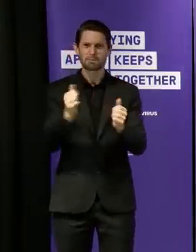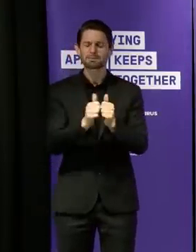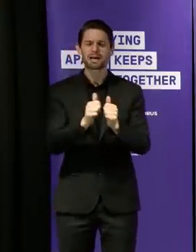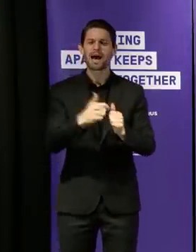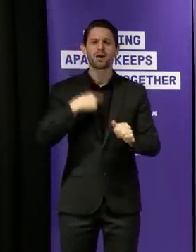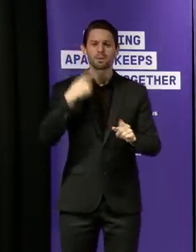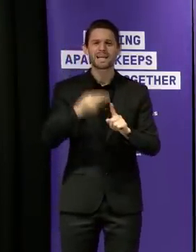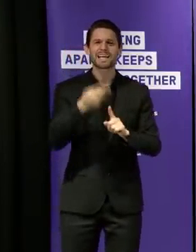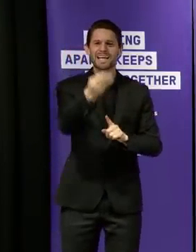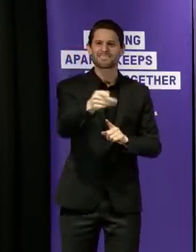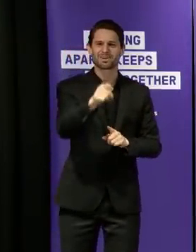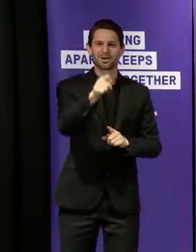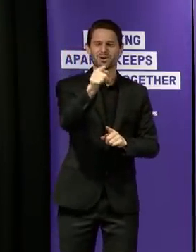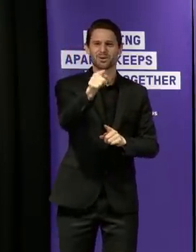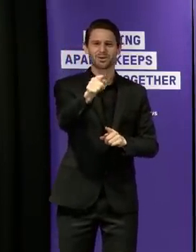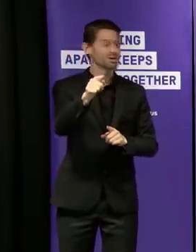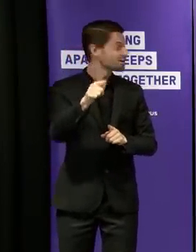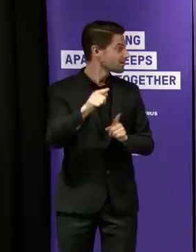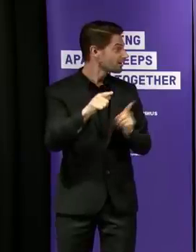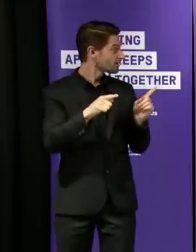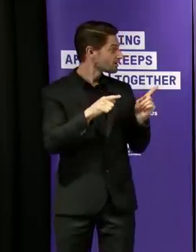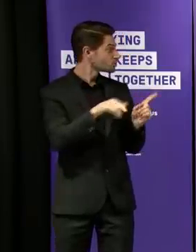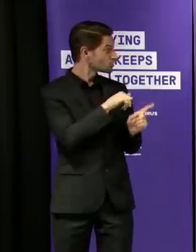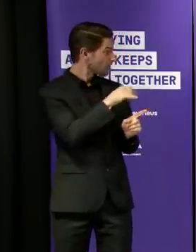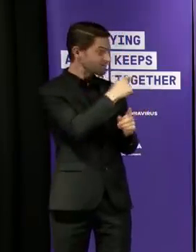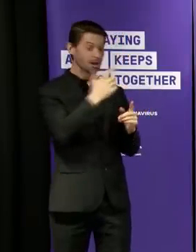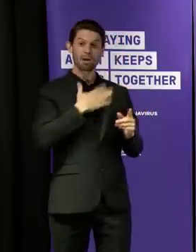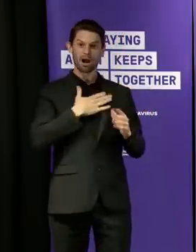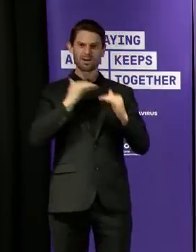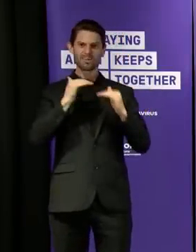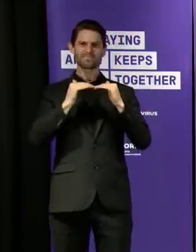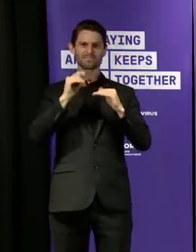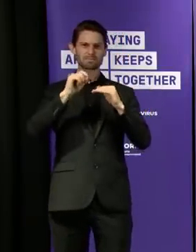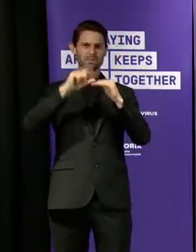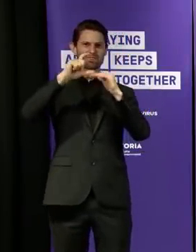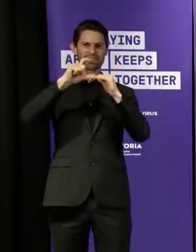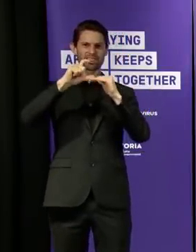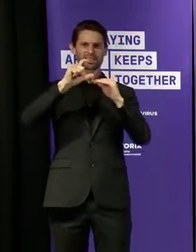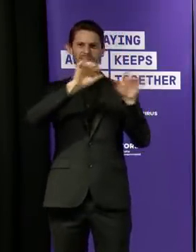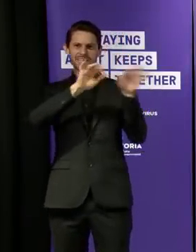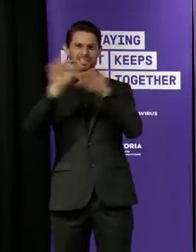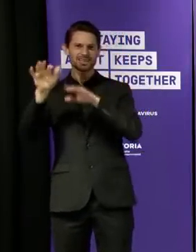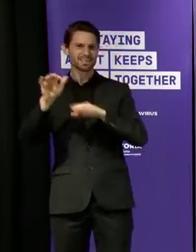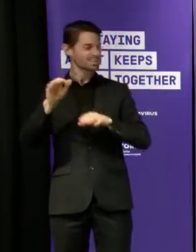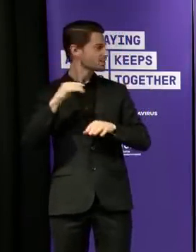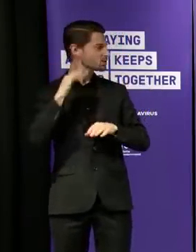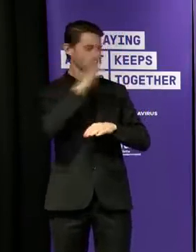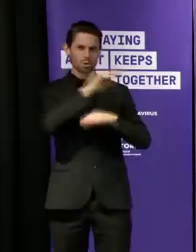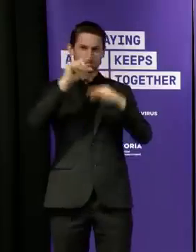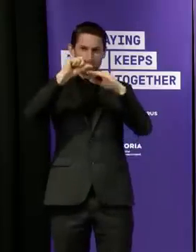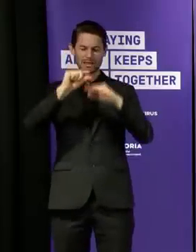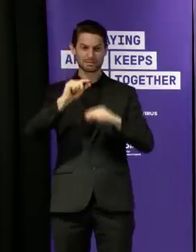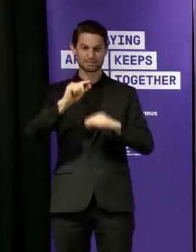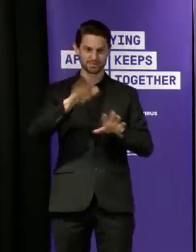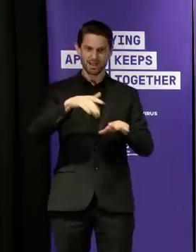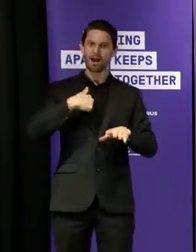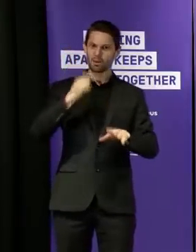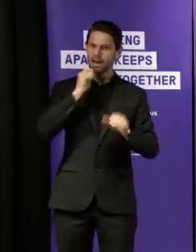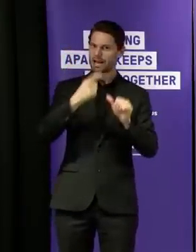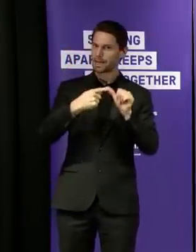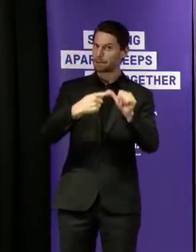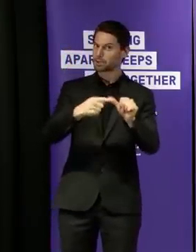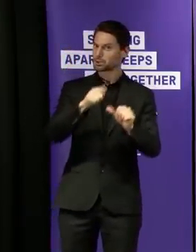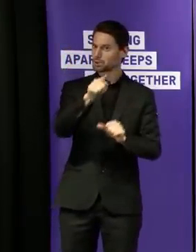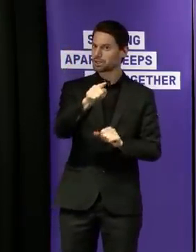you the detailed answer. Do you have the large print format? That's fine. We'll come back to you with the detailed notes, but we